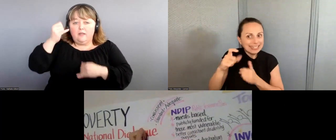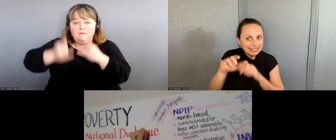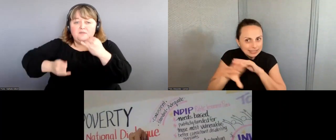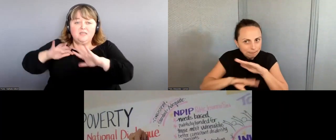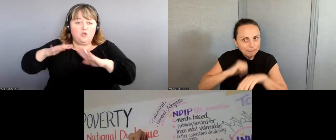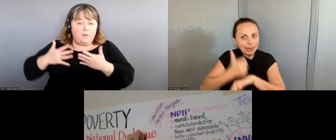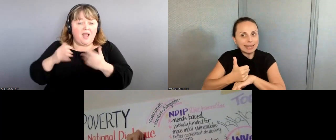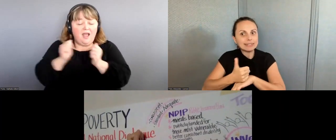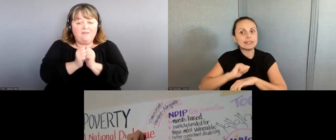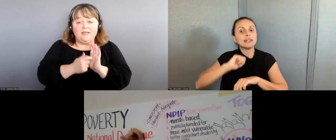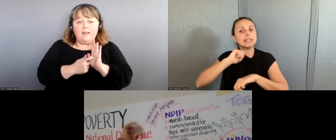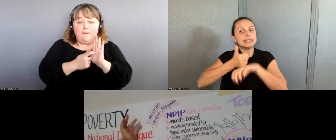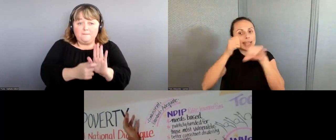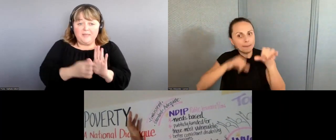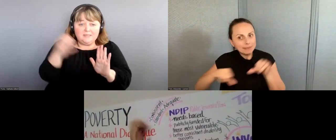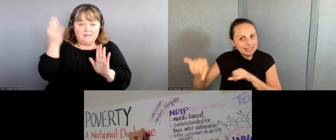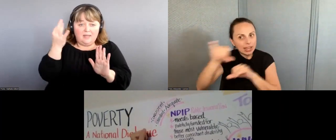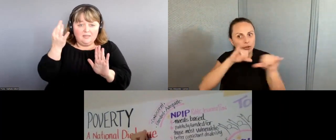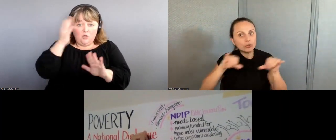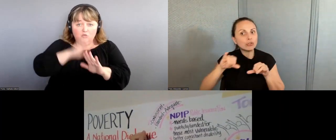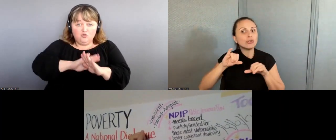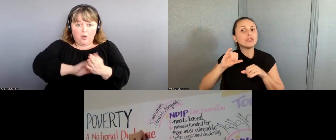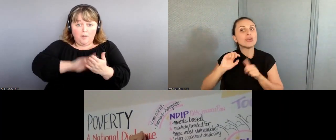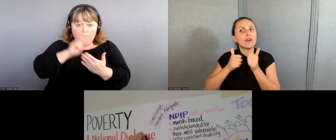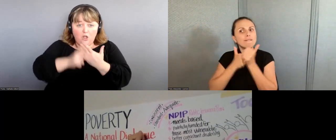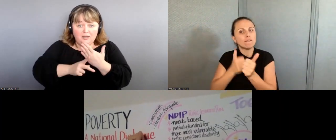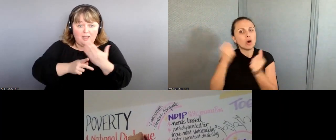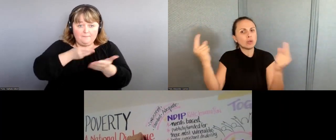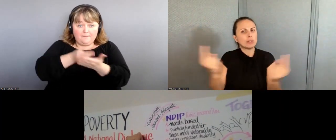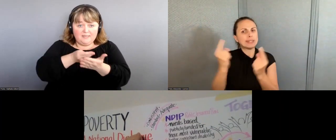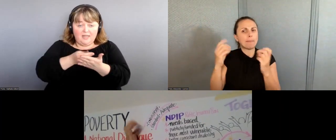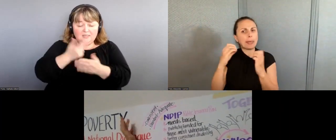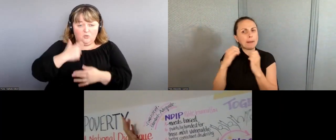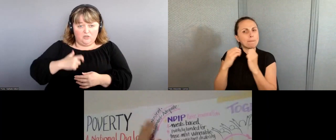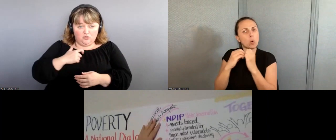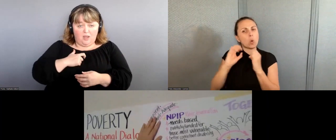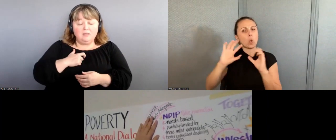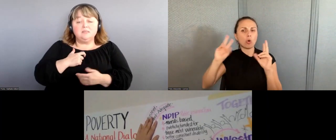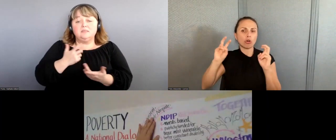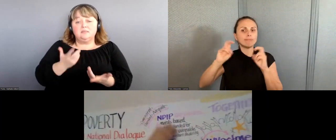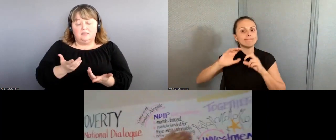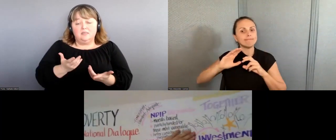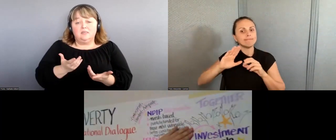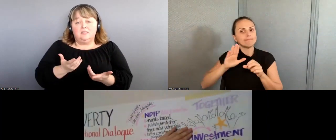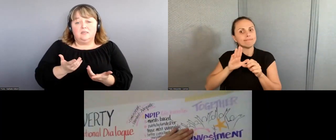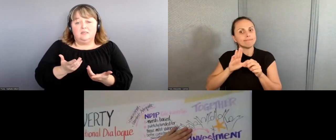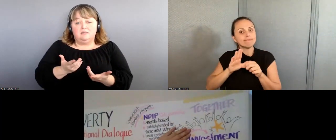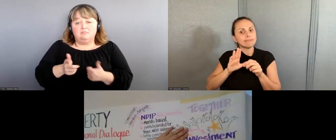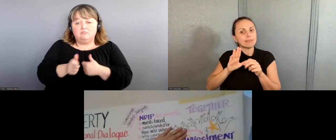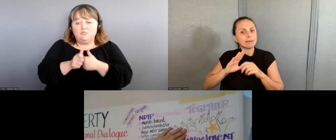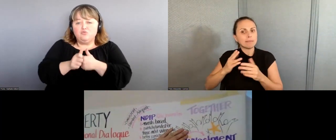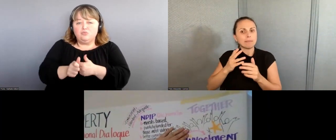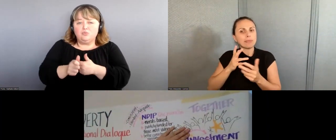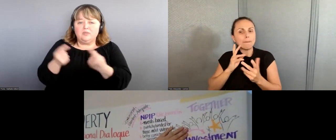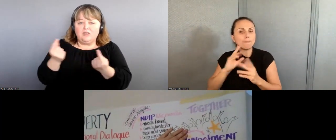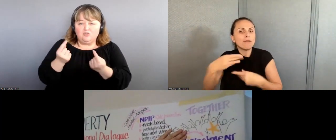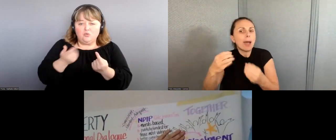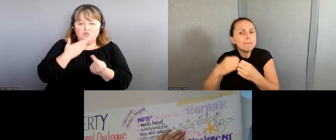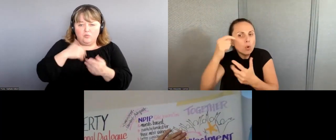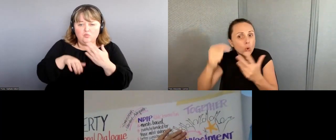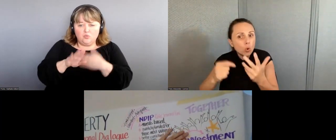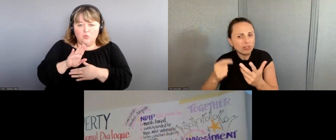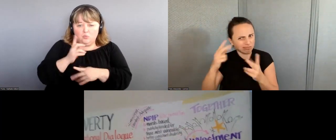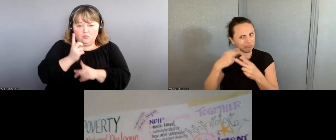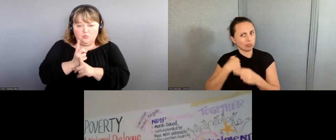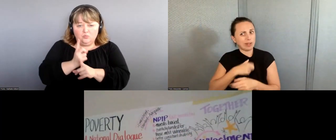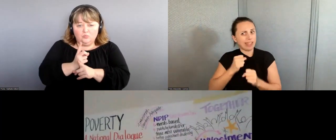creates standards, and is based on something that is more adequate in a way that we can consider it an investment